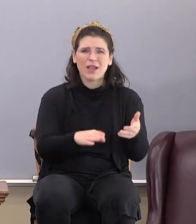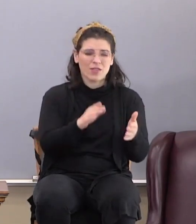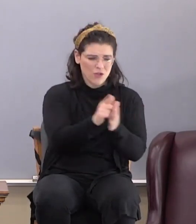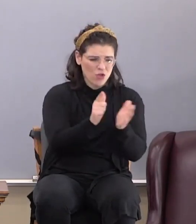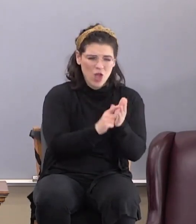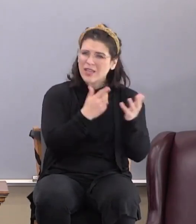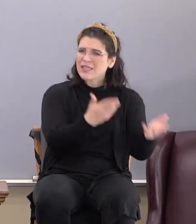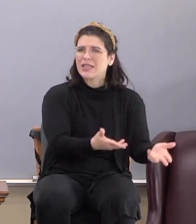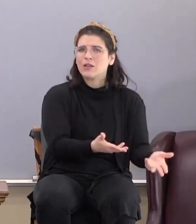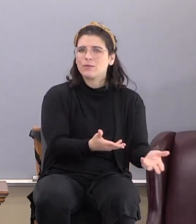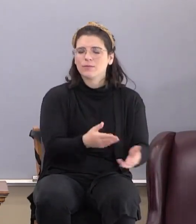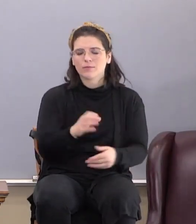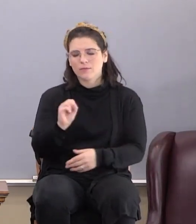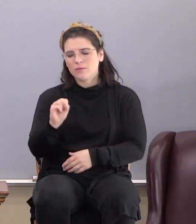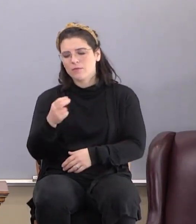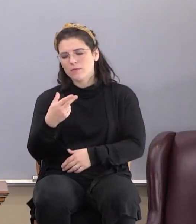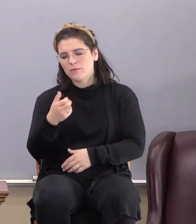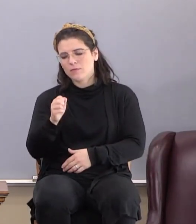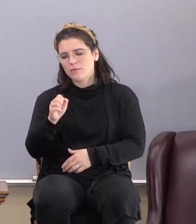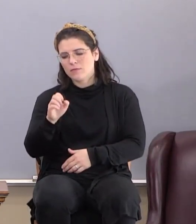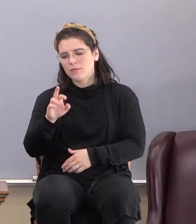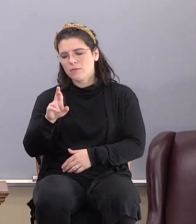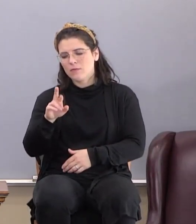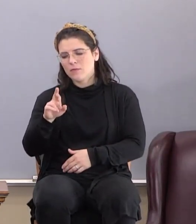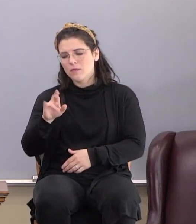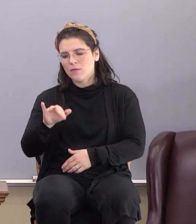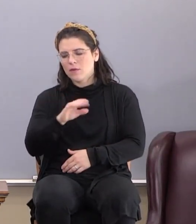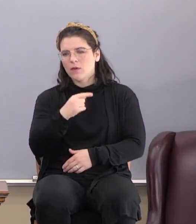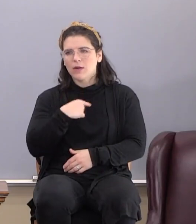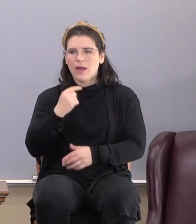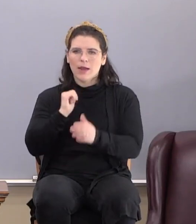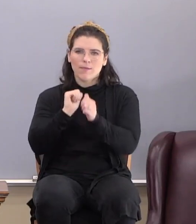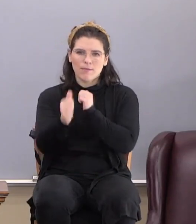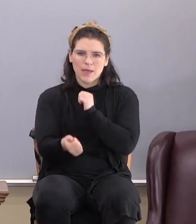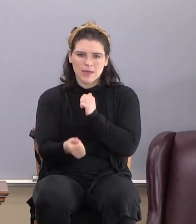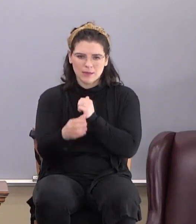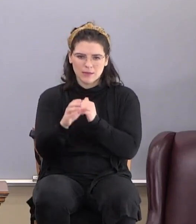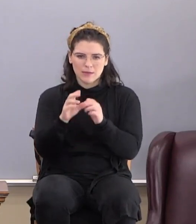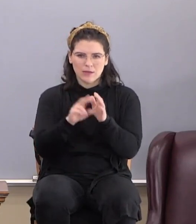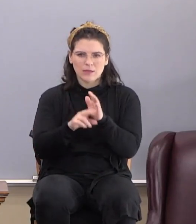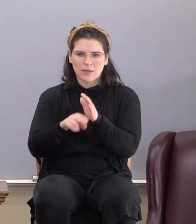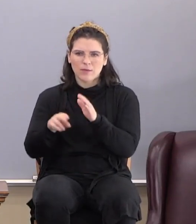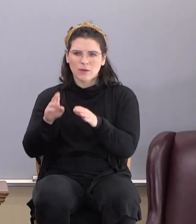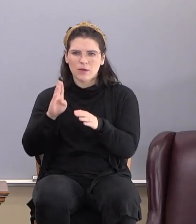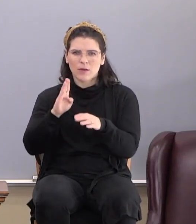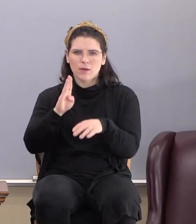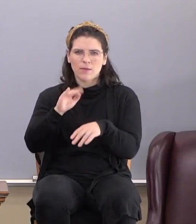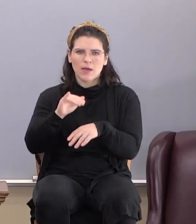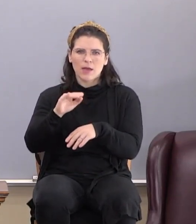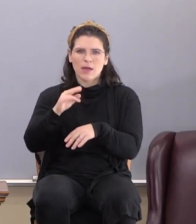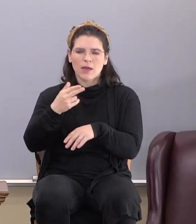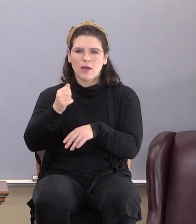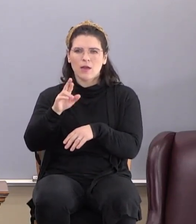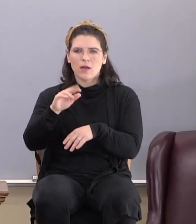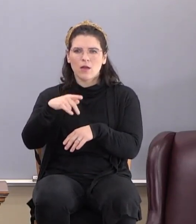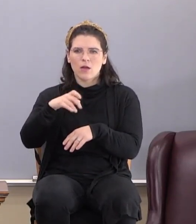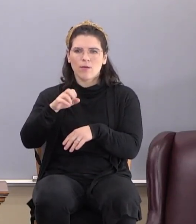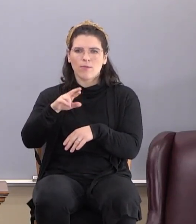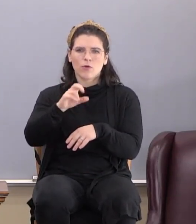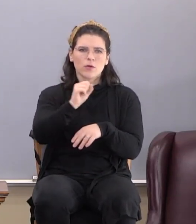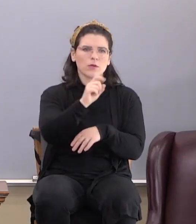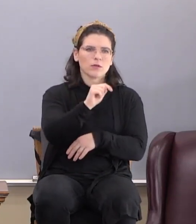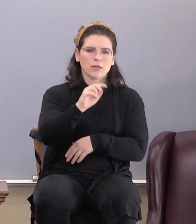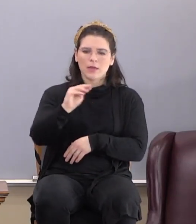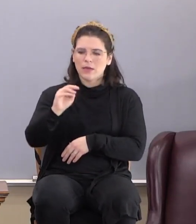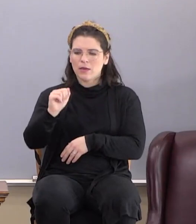graveyard. You know, Sherry and I, I passed the cemetery over here by Harper. I forgot the name of the cemetery. St. Michael. How can I forget the name? St.